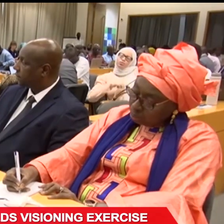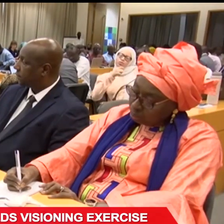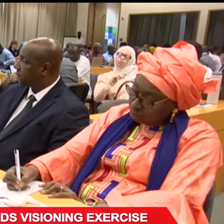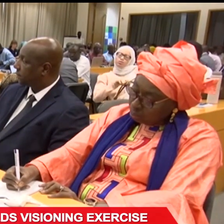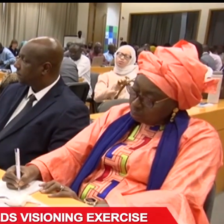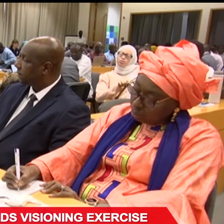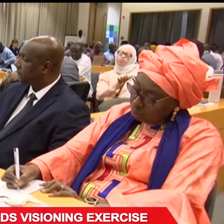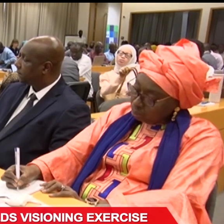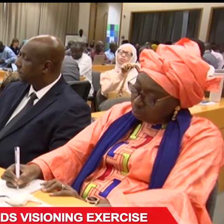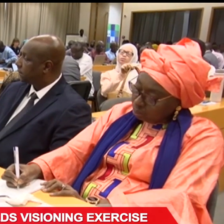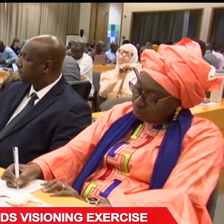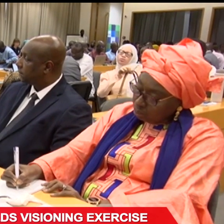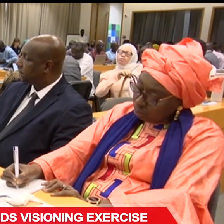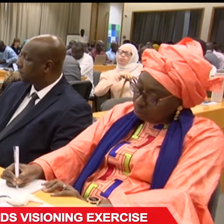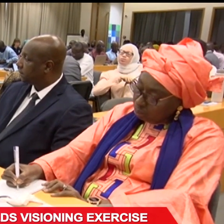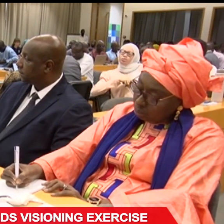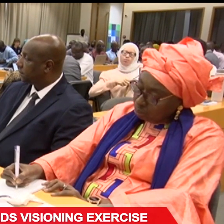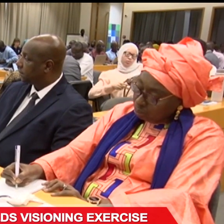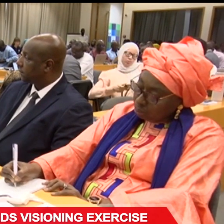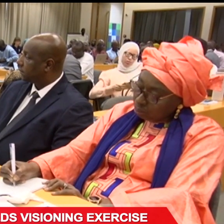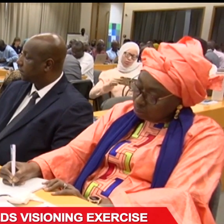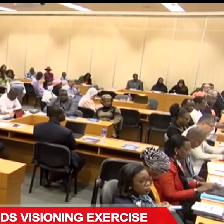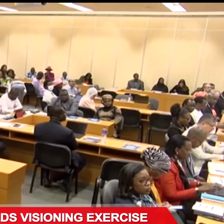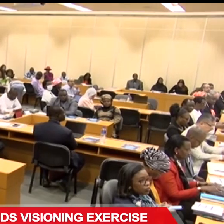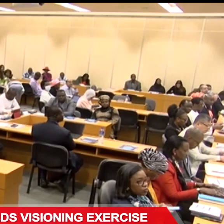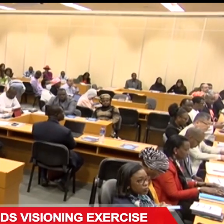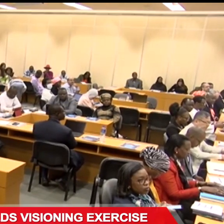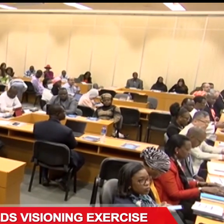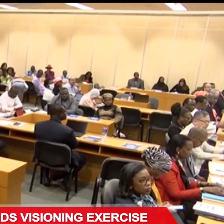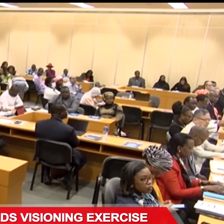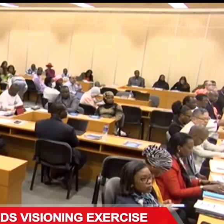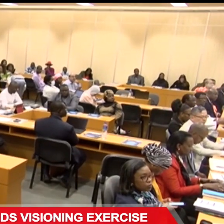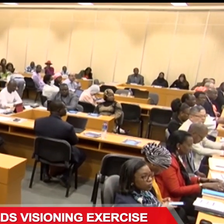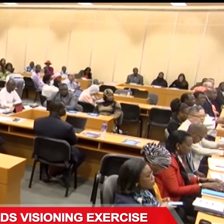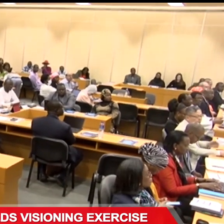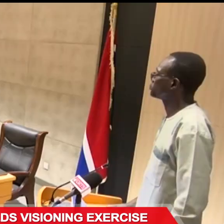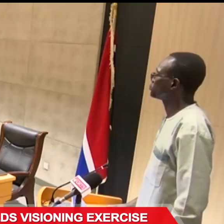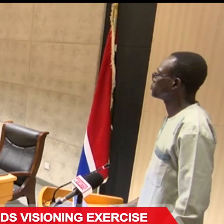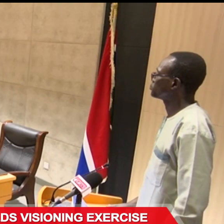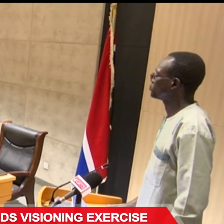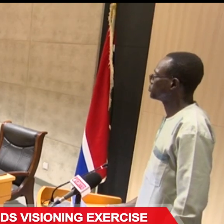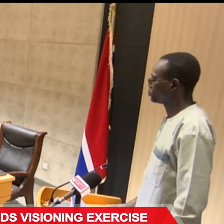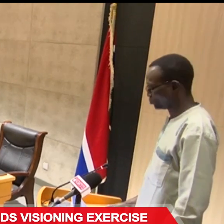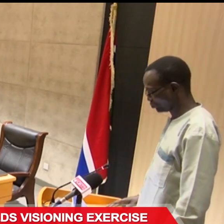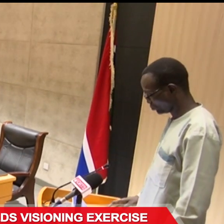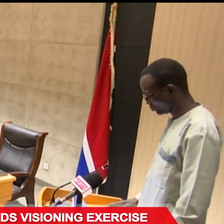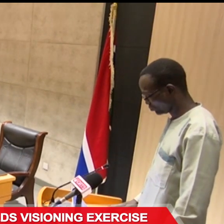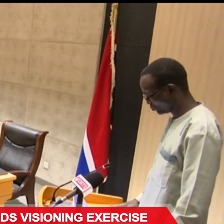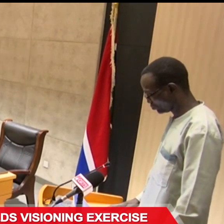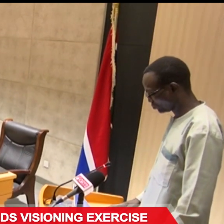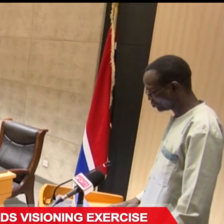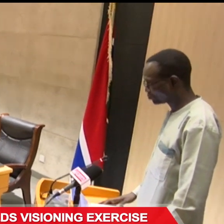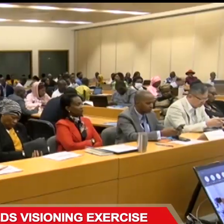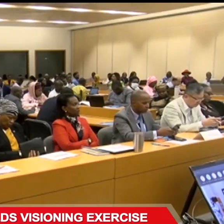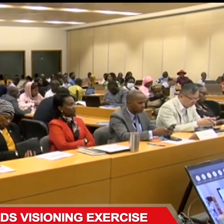other stakeholders in development are gathered to dialogue and brainstorm on developing a sustainable development cooperation framework to support